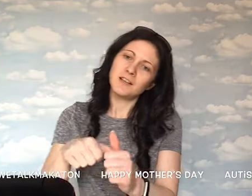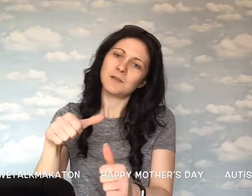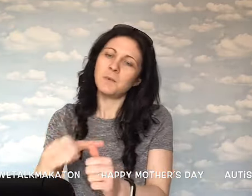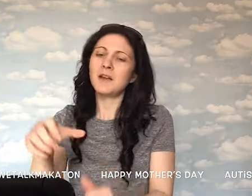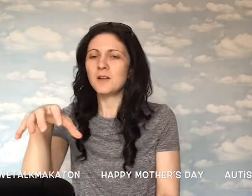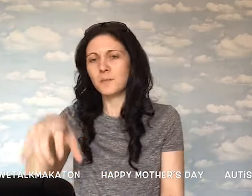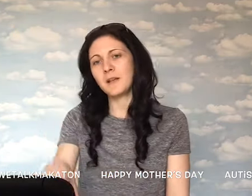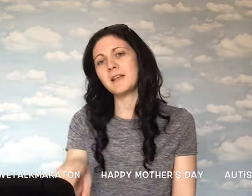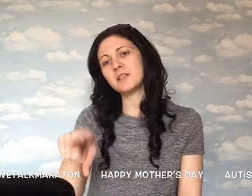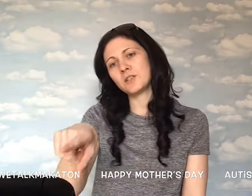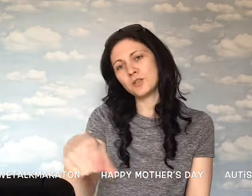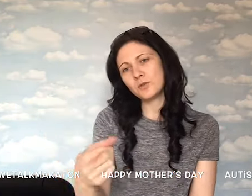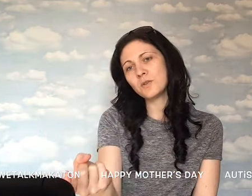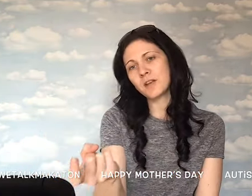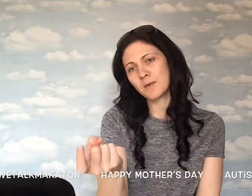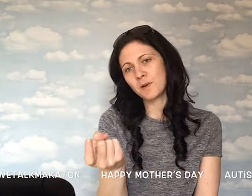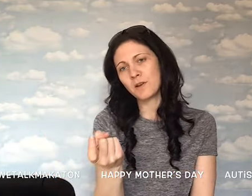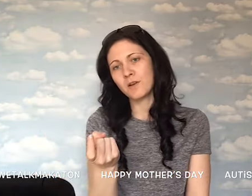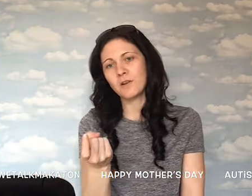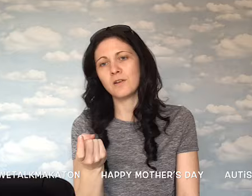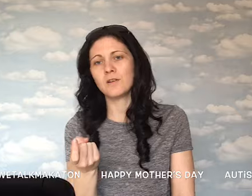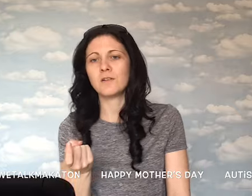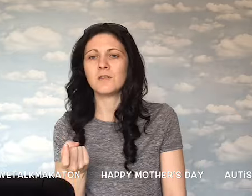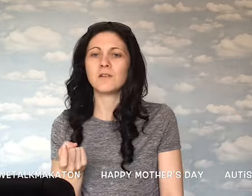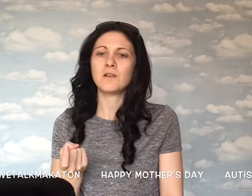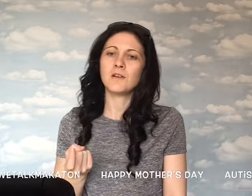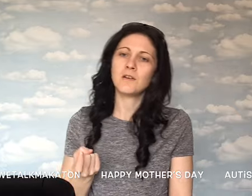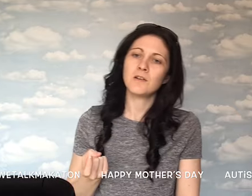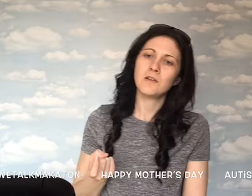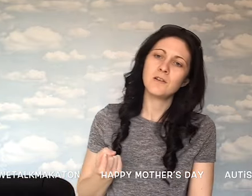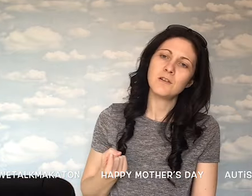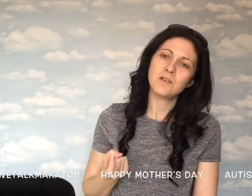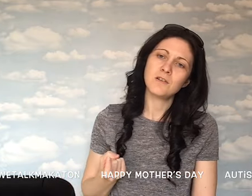It's a better place since you came along.